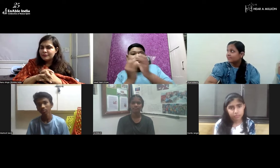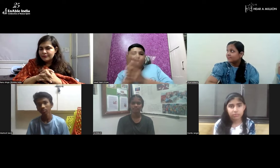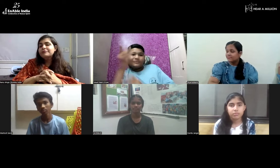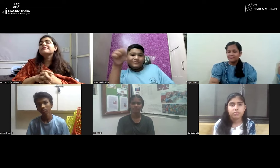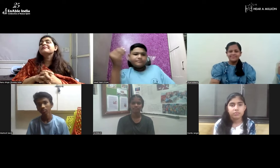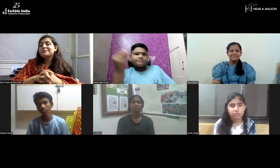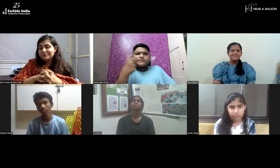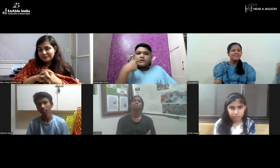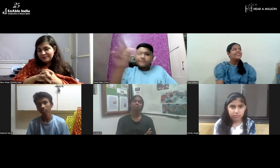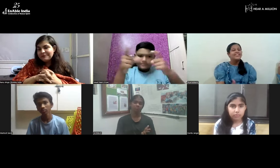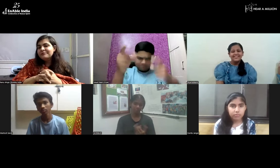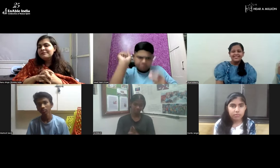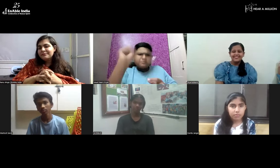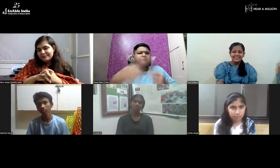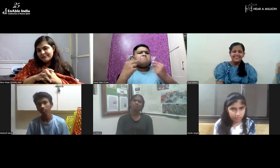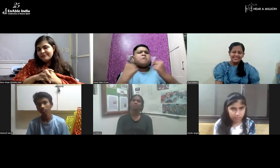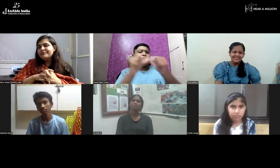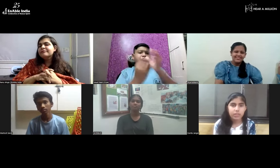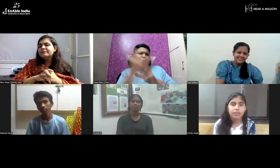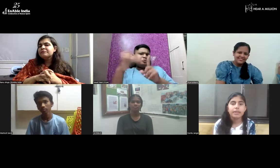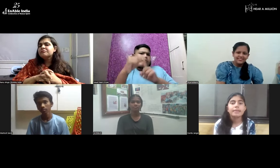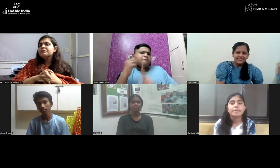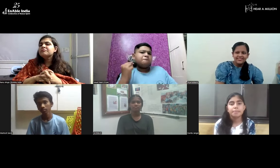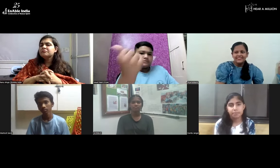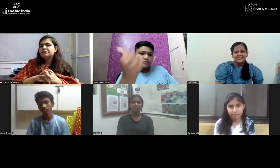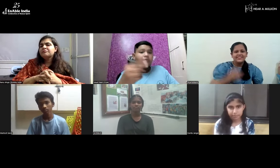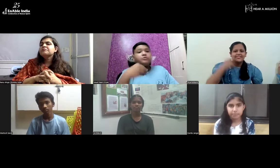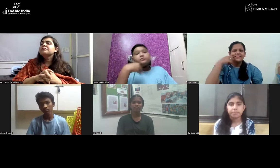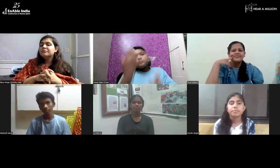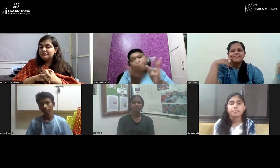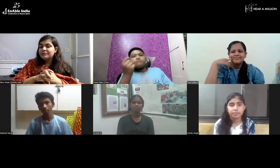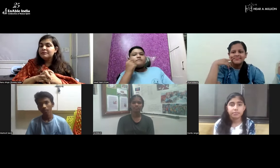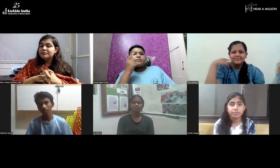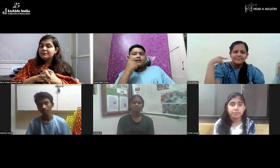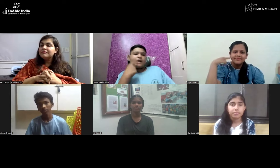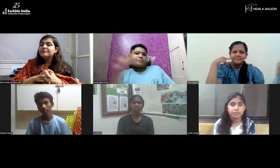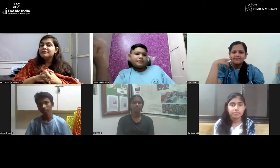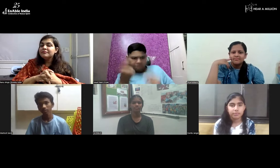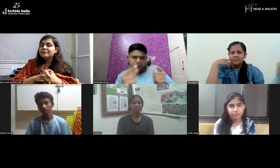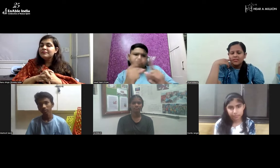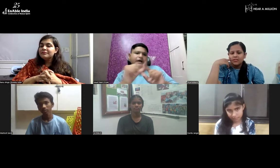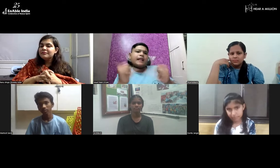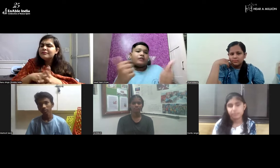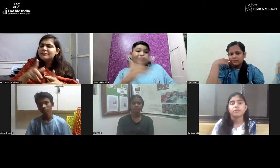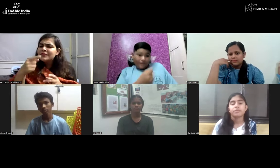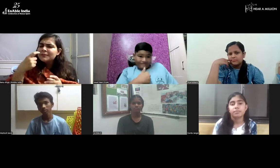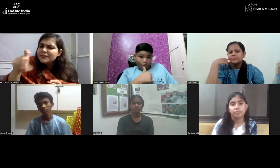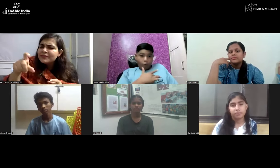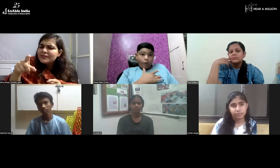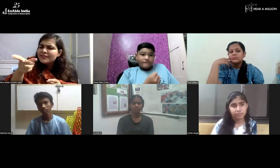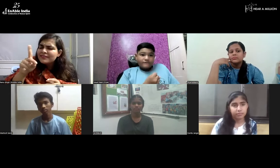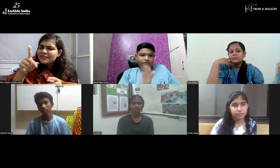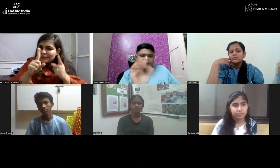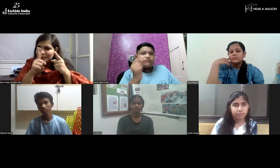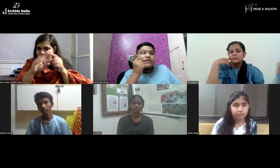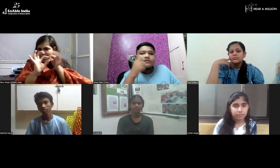them the other places. Because technology helps us, right? Like on weekends, we can video call and chat with our friends. So it's not like phone Good, is really